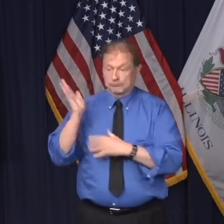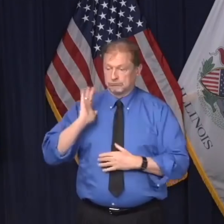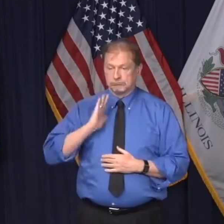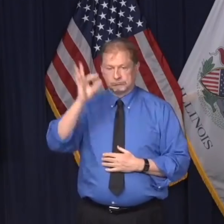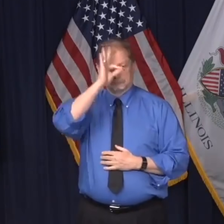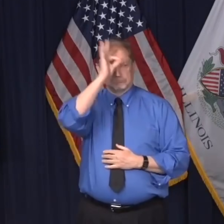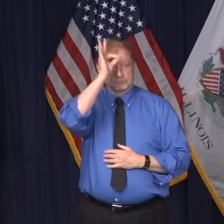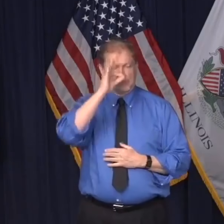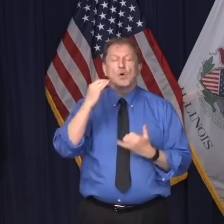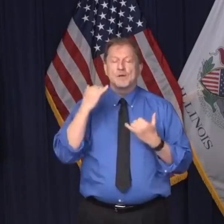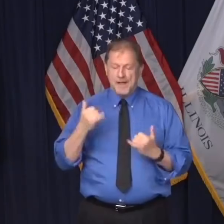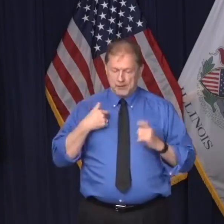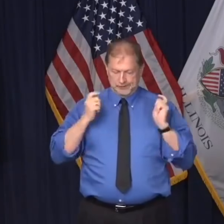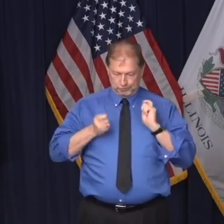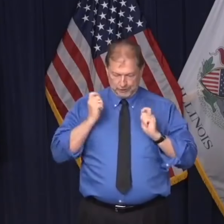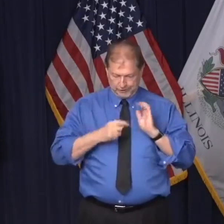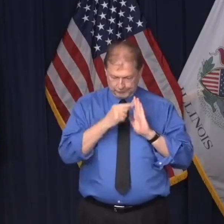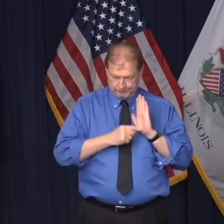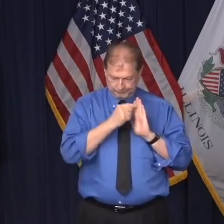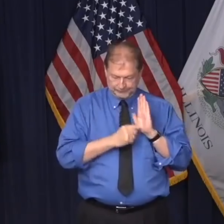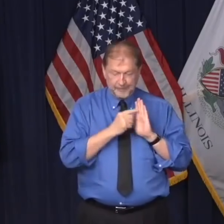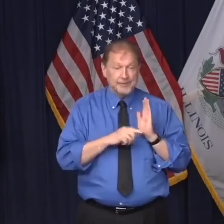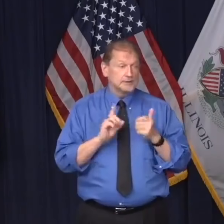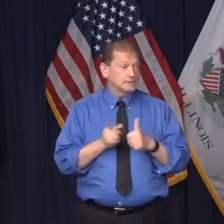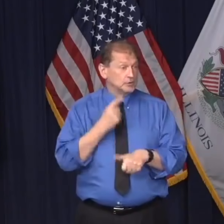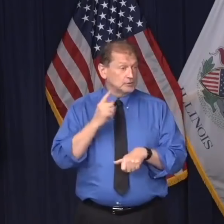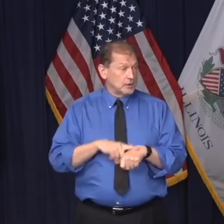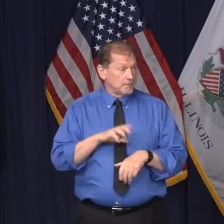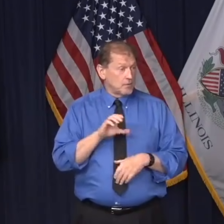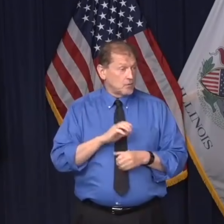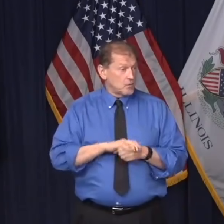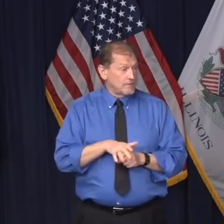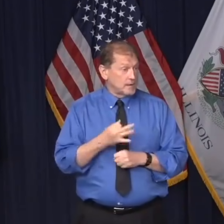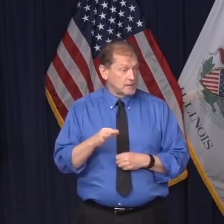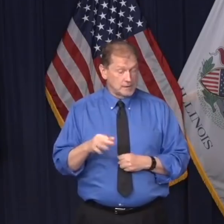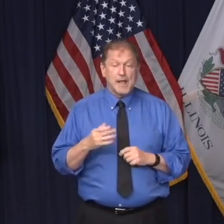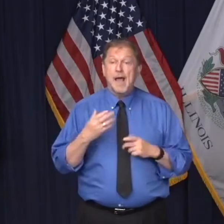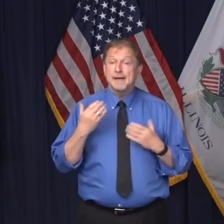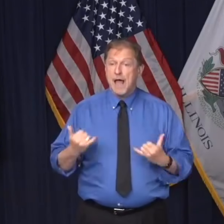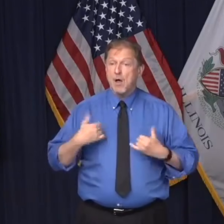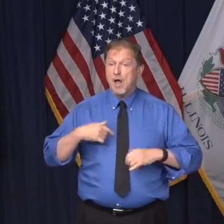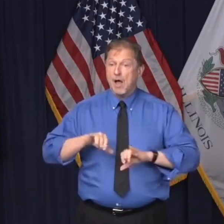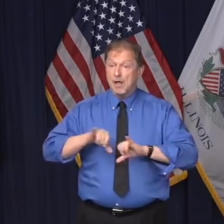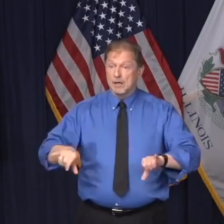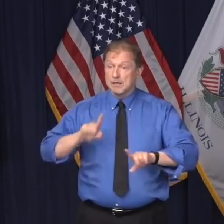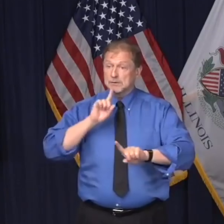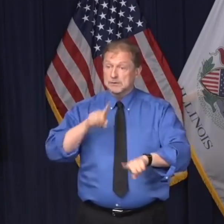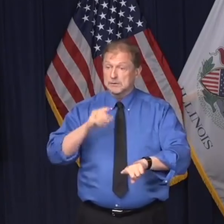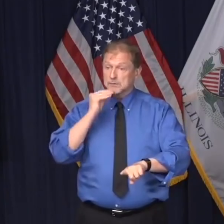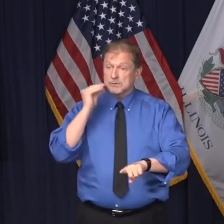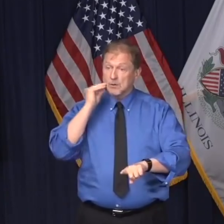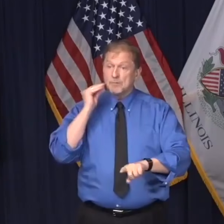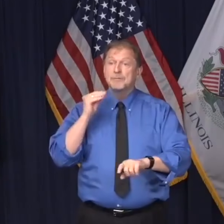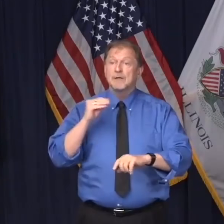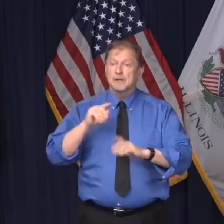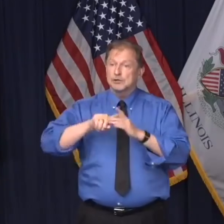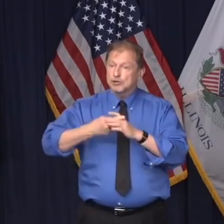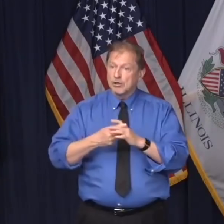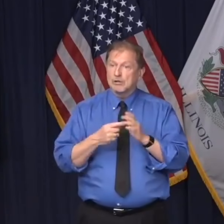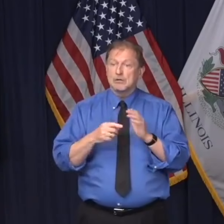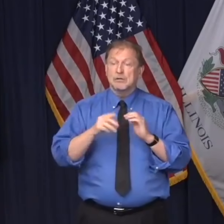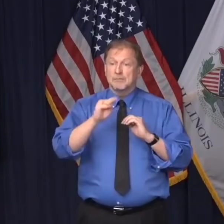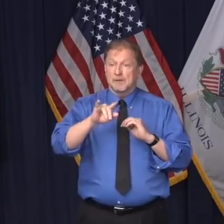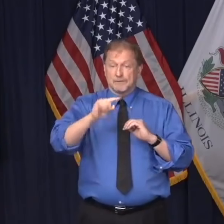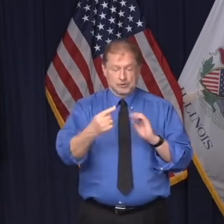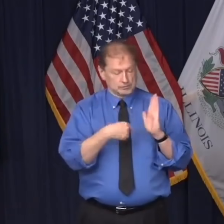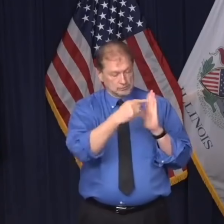we are, in fact, making changes, and you've seen some of those in the executive order that I put forward. More will come. But again, I would point everybody